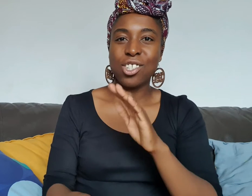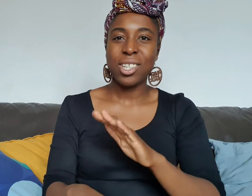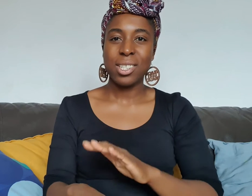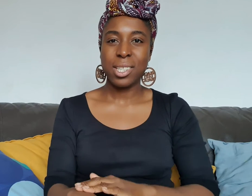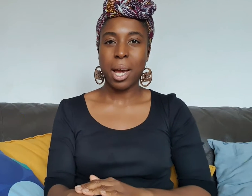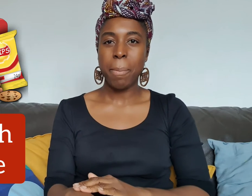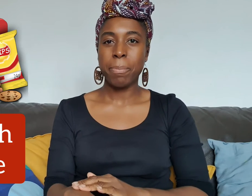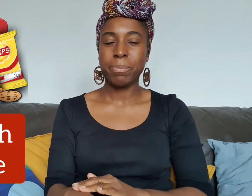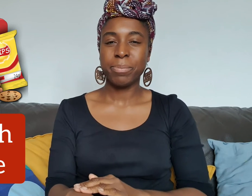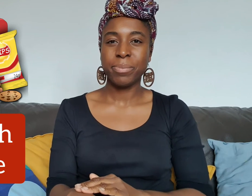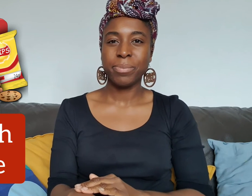time.